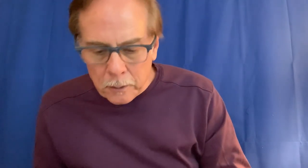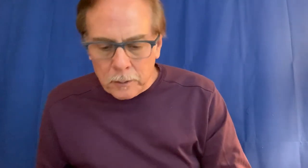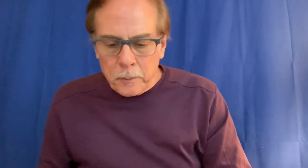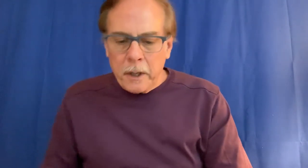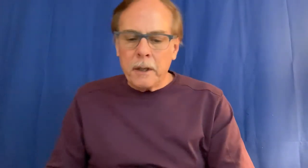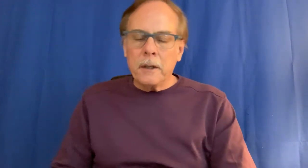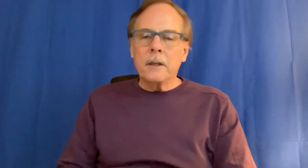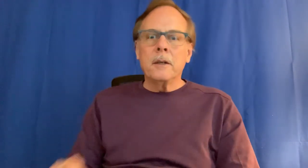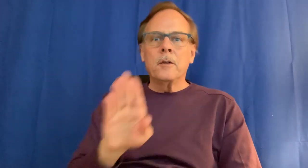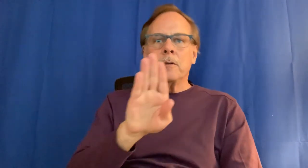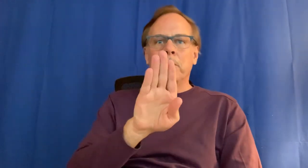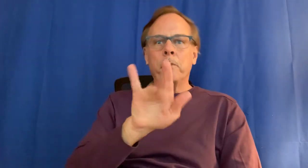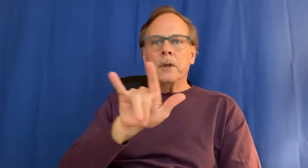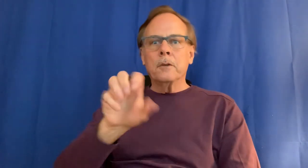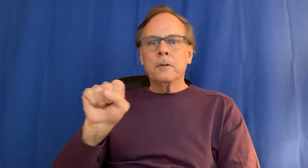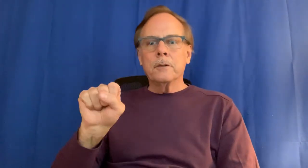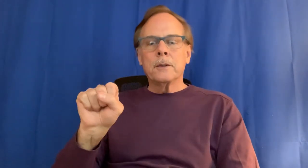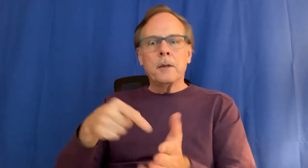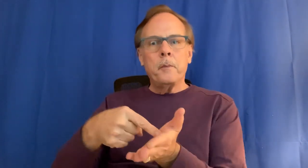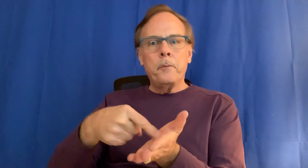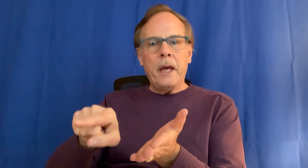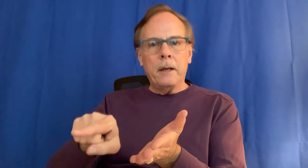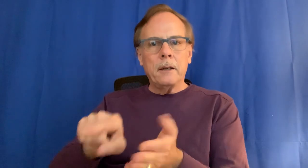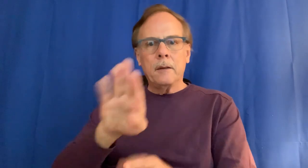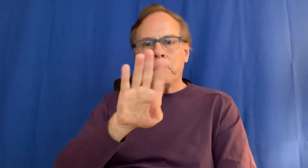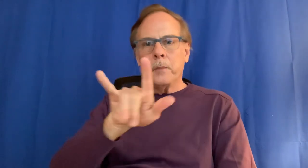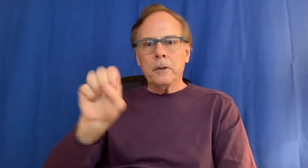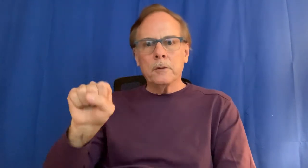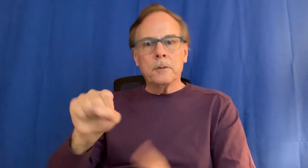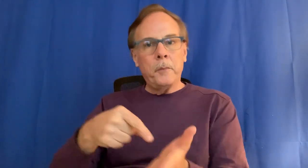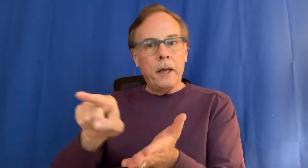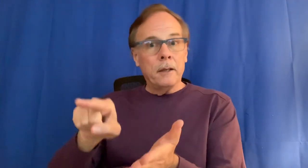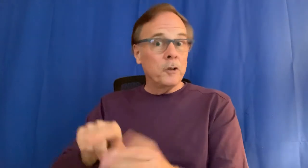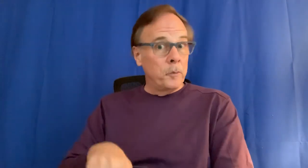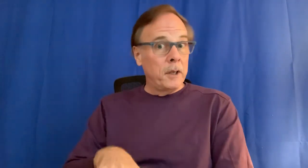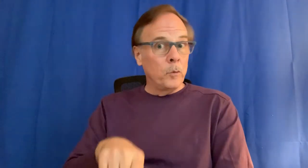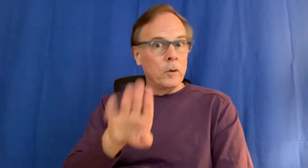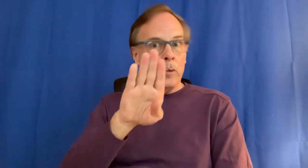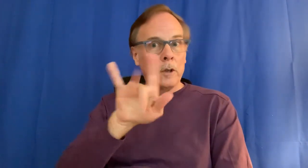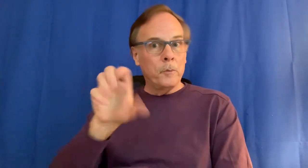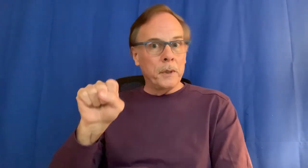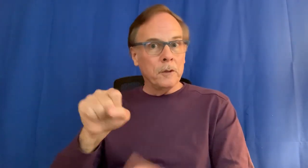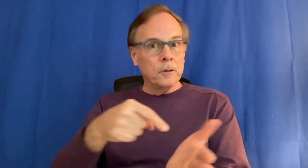Bills pay, bills pay, bills pay. Unless you're paying more than one, bills